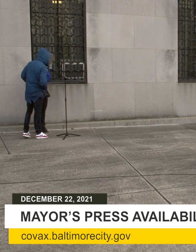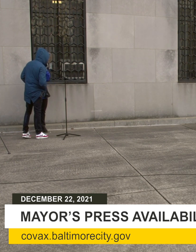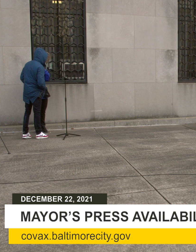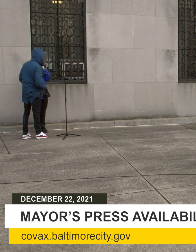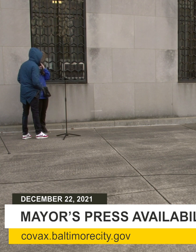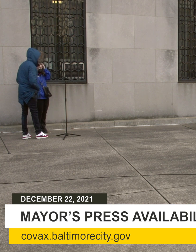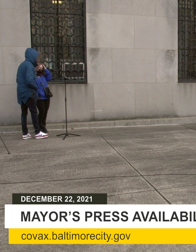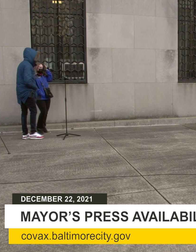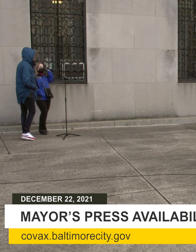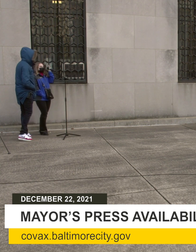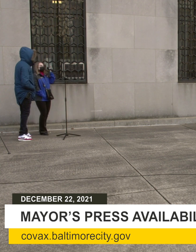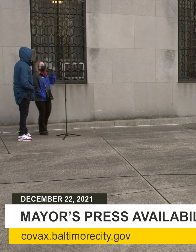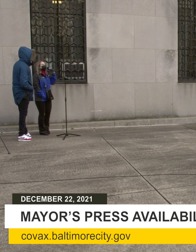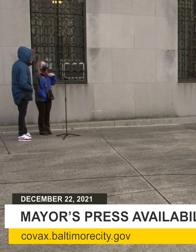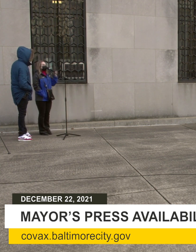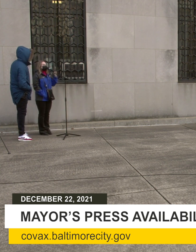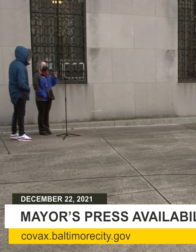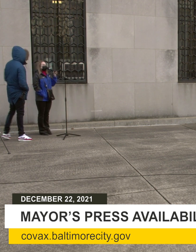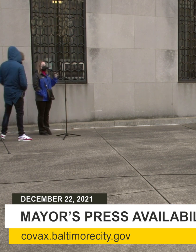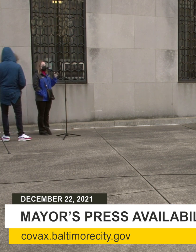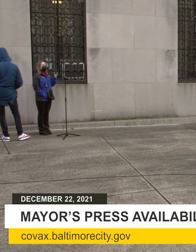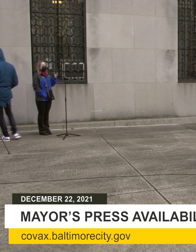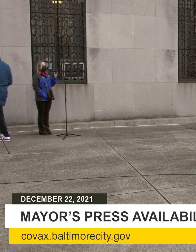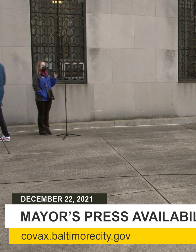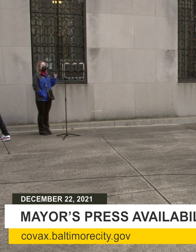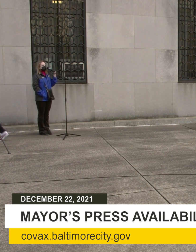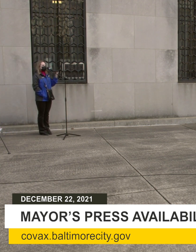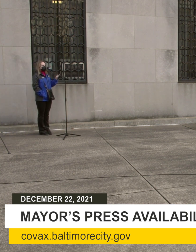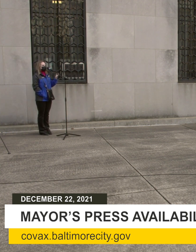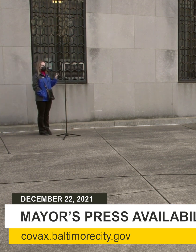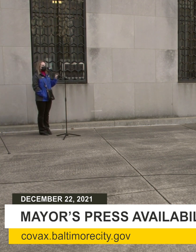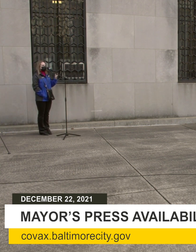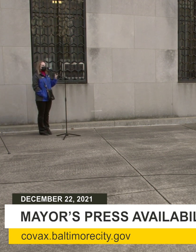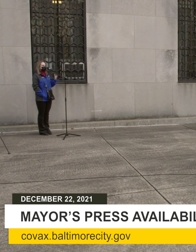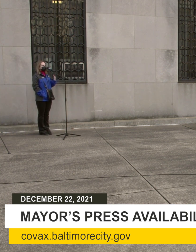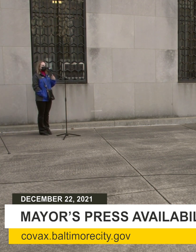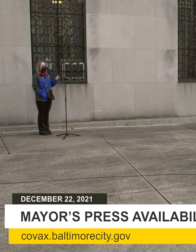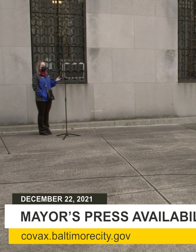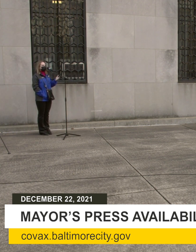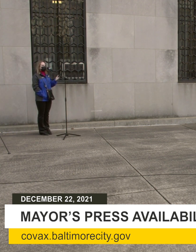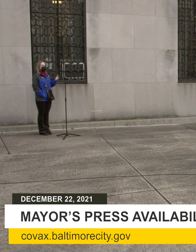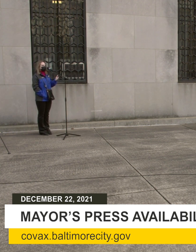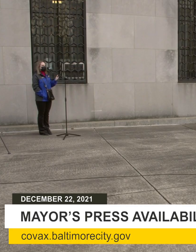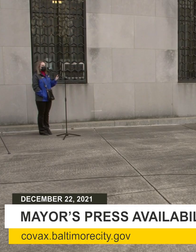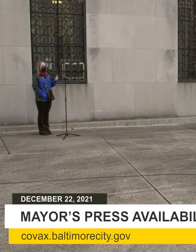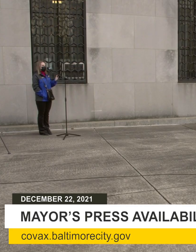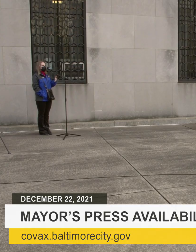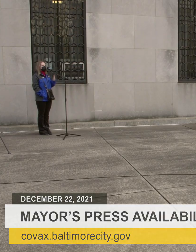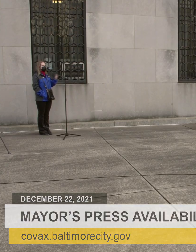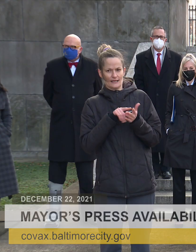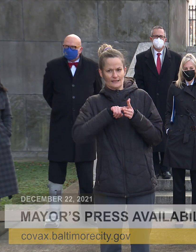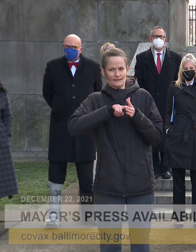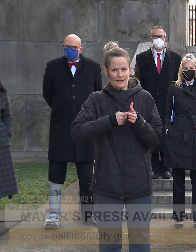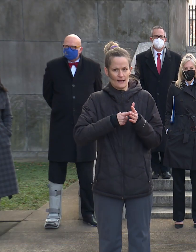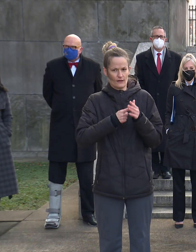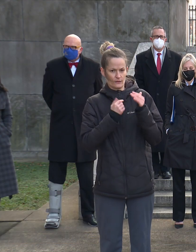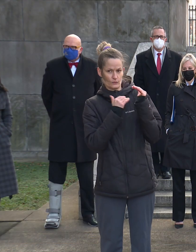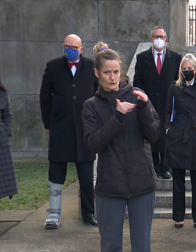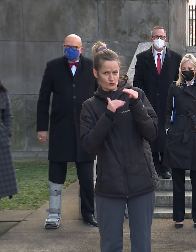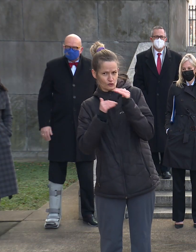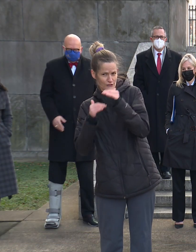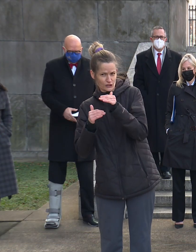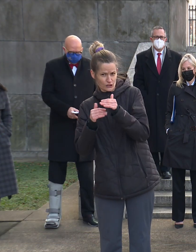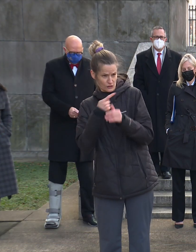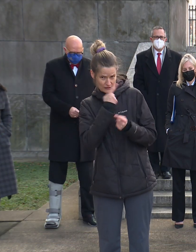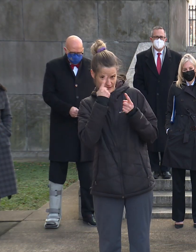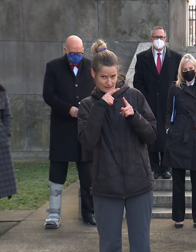Try it now. Are you considering reinstituting any restrictions, and how worried are you about what January is going to